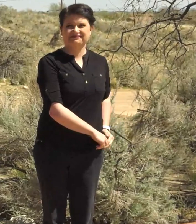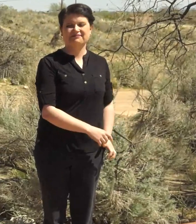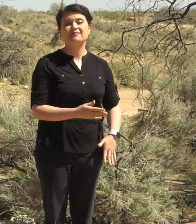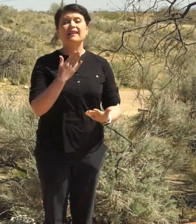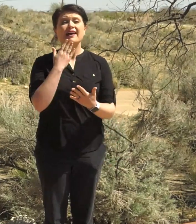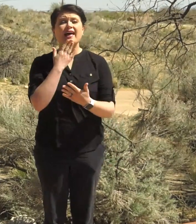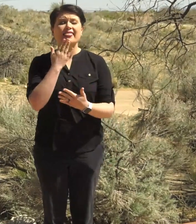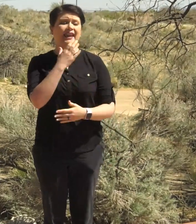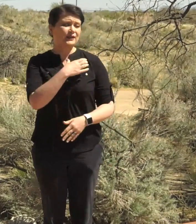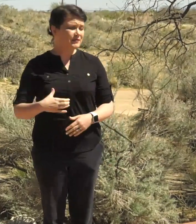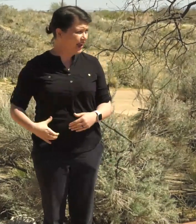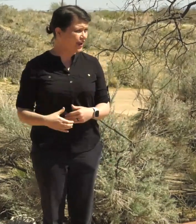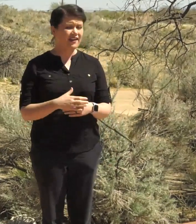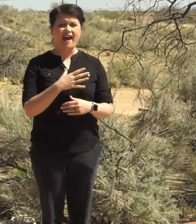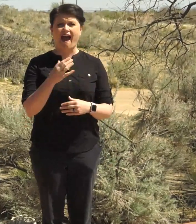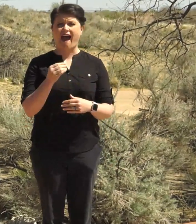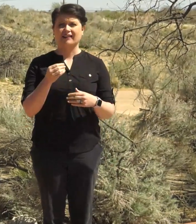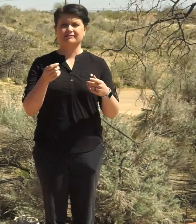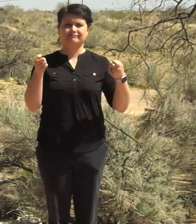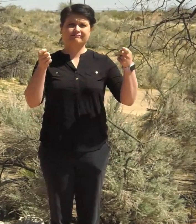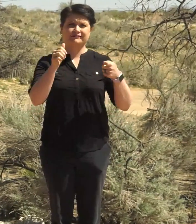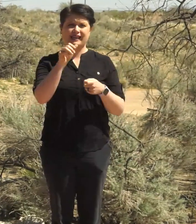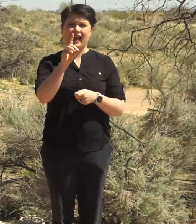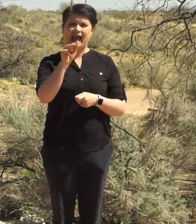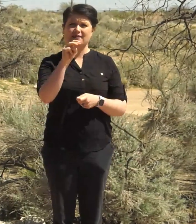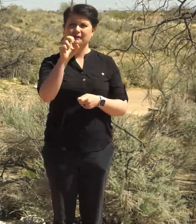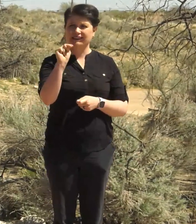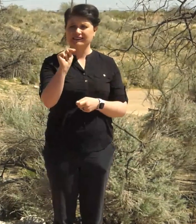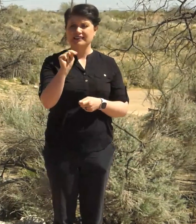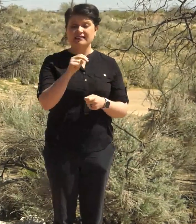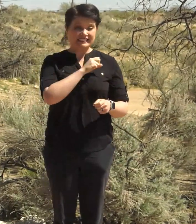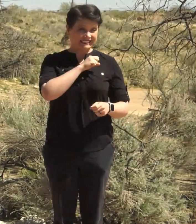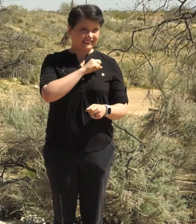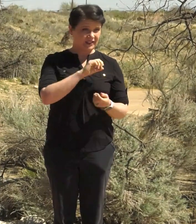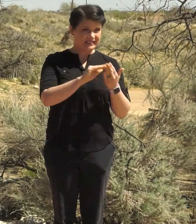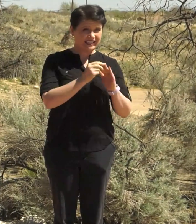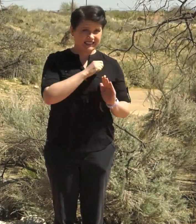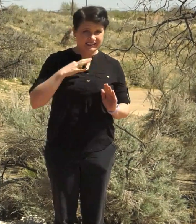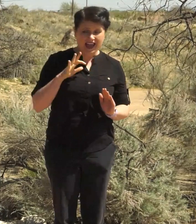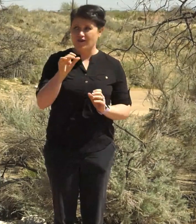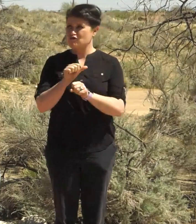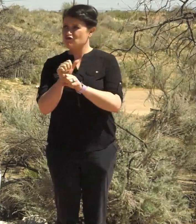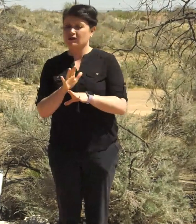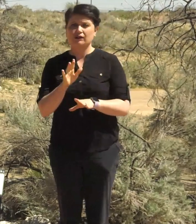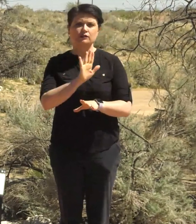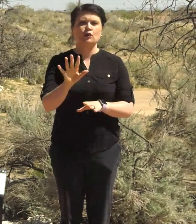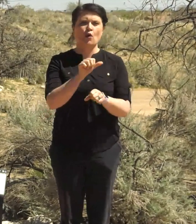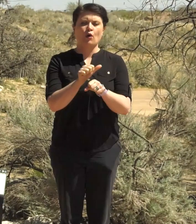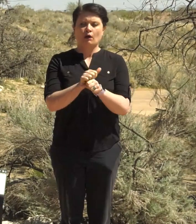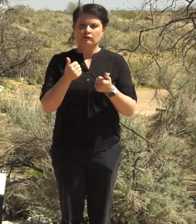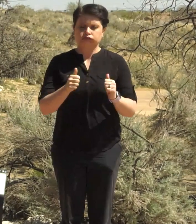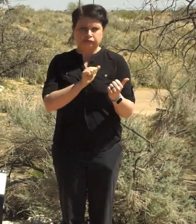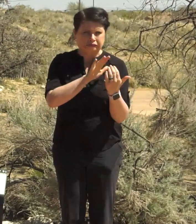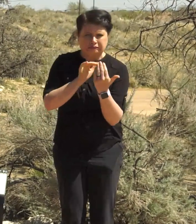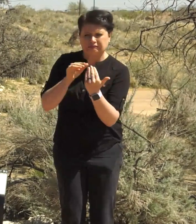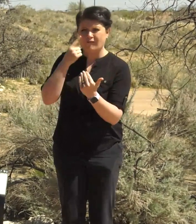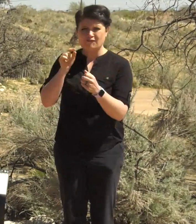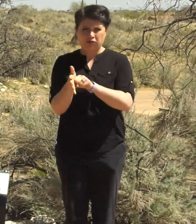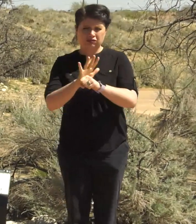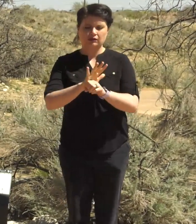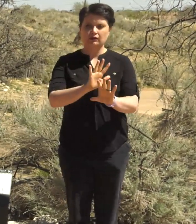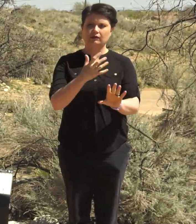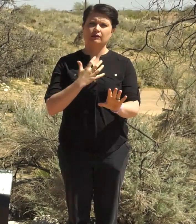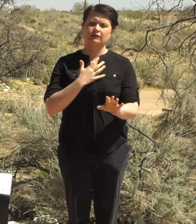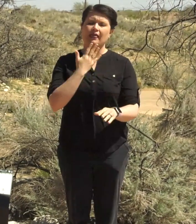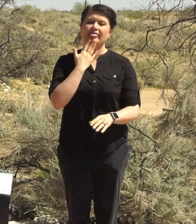Thank you to the mayor and the administration, city staff and workers for your efforts on addressing COVID-19.